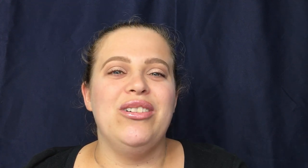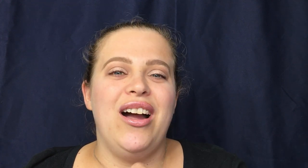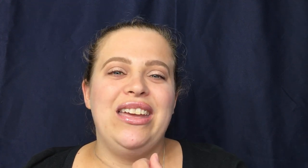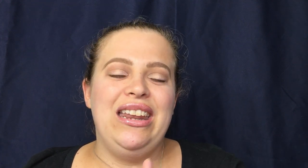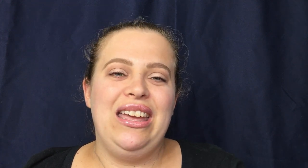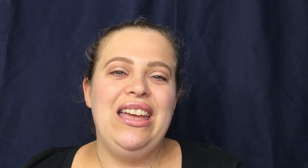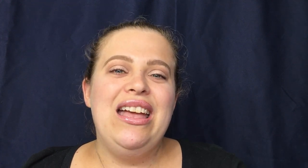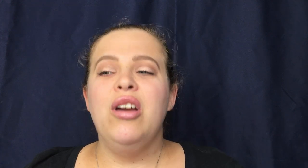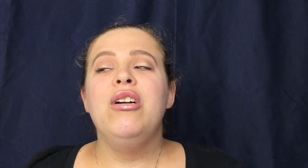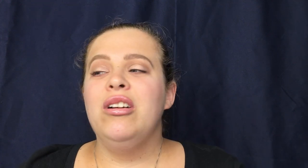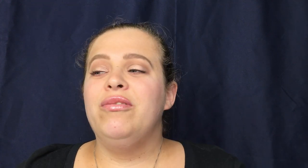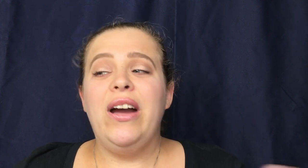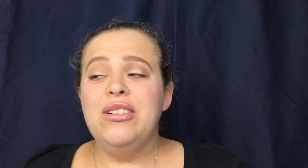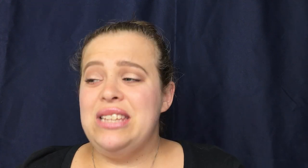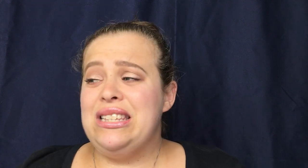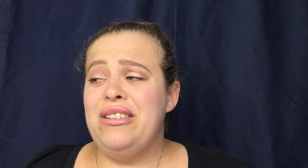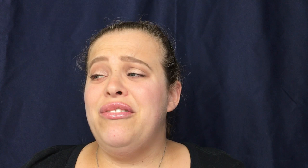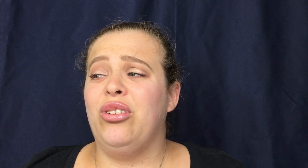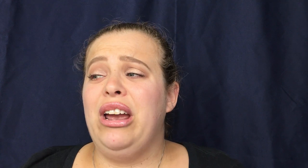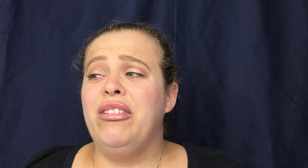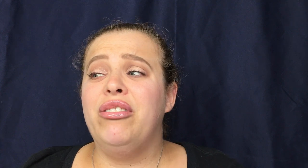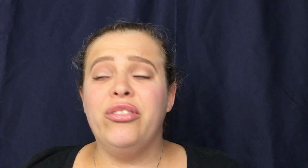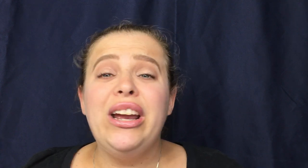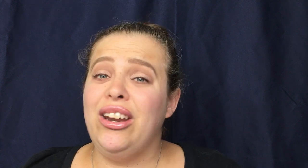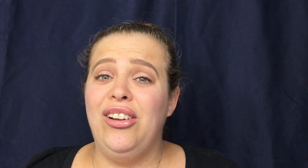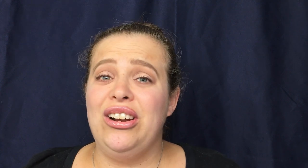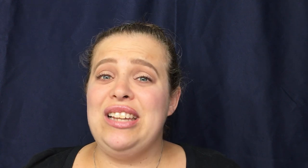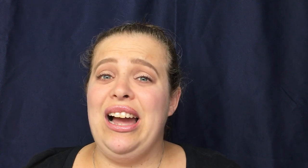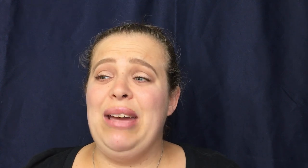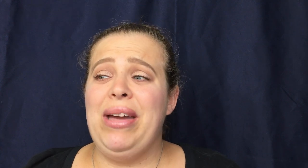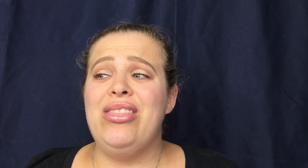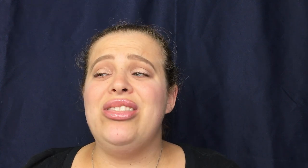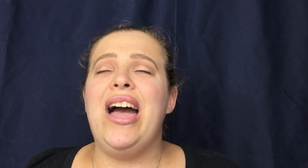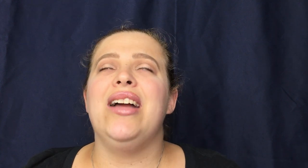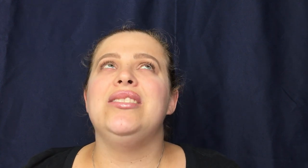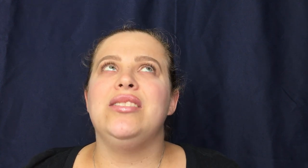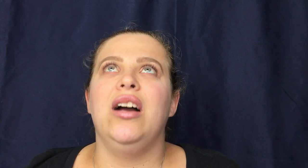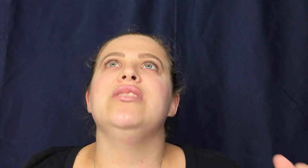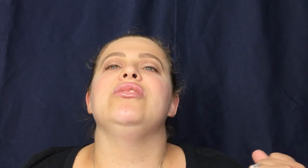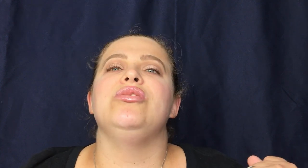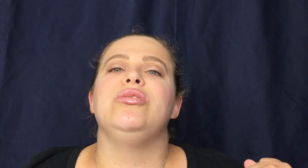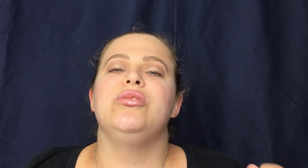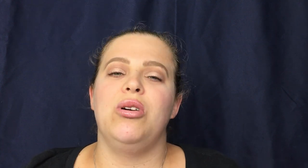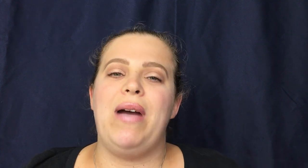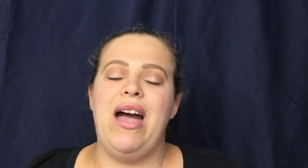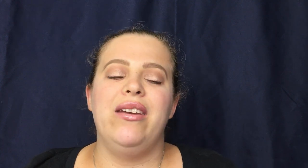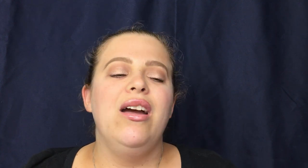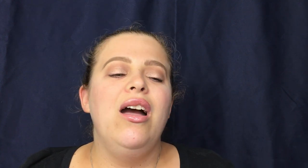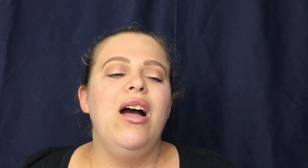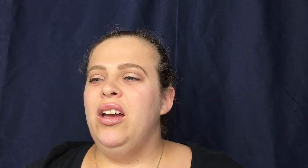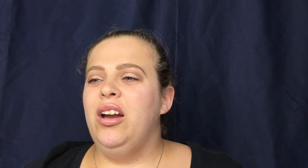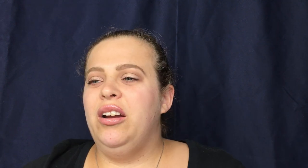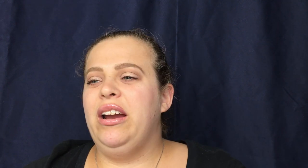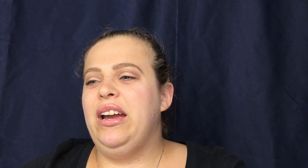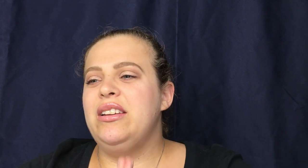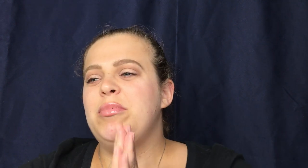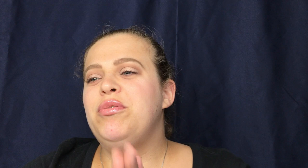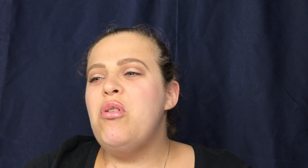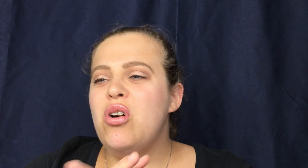not getting final season for a freaking long time, and that sucks so bad. All right, number